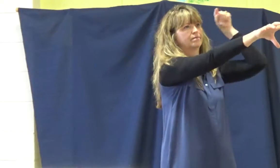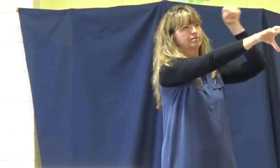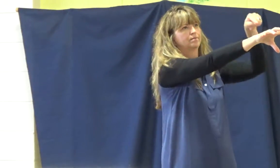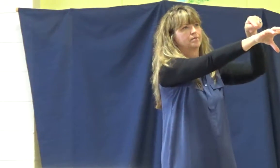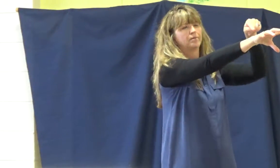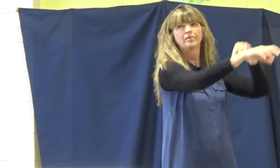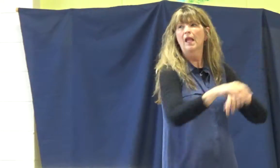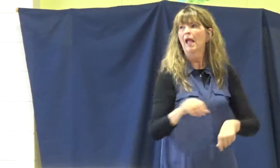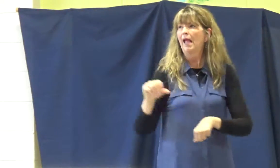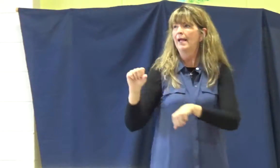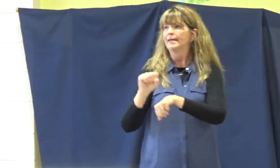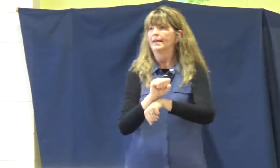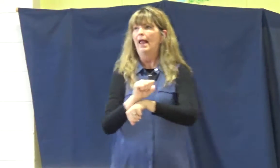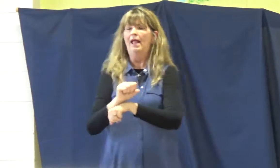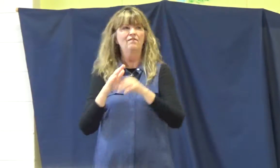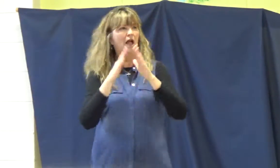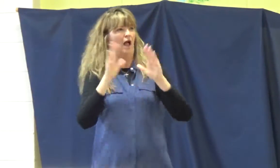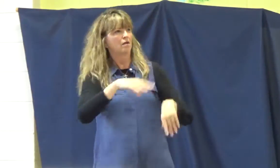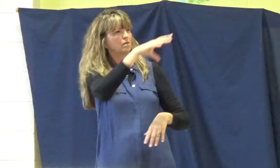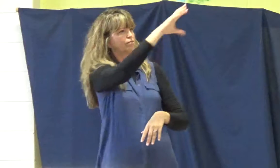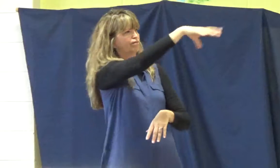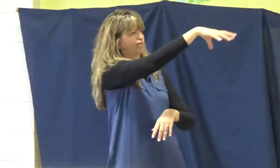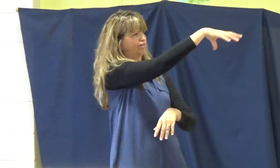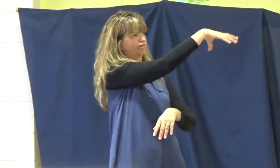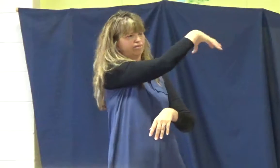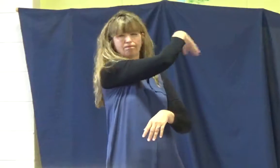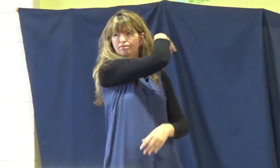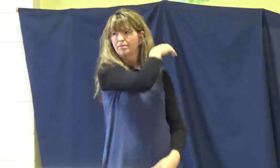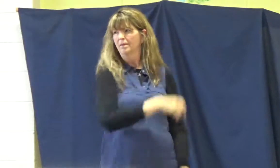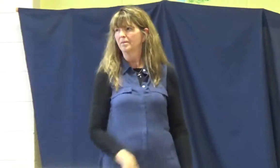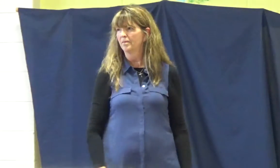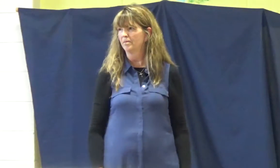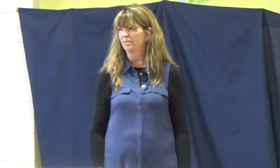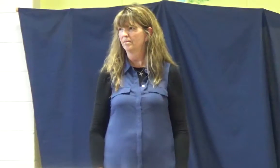of a plantation of a slave owner.